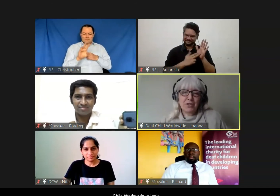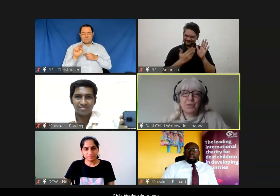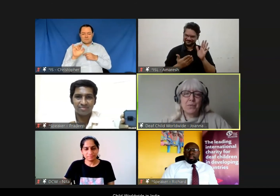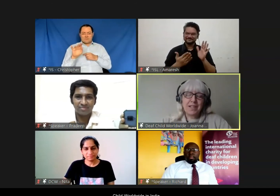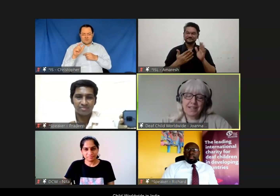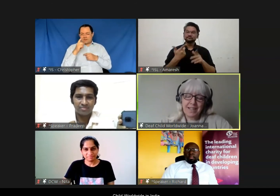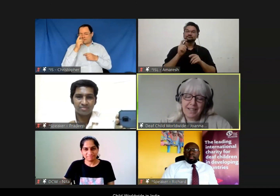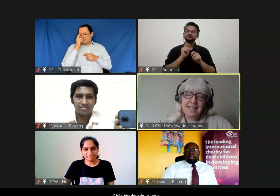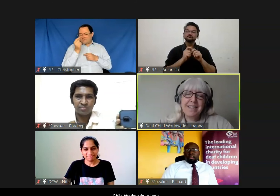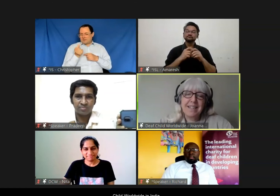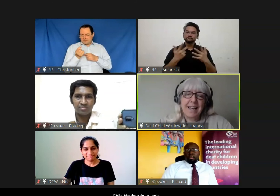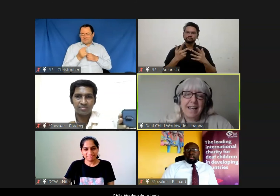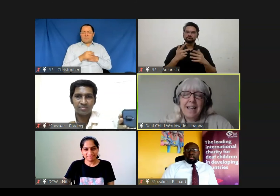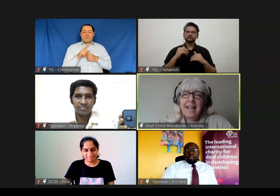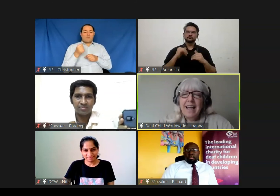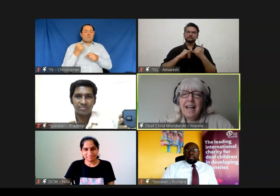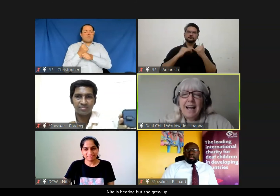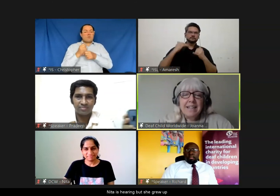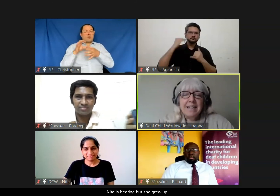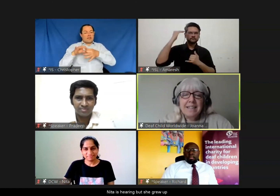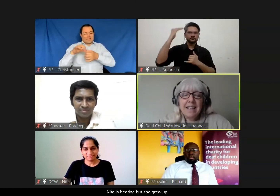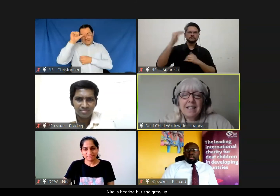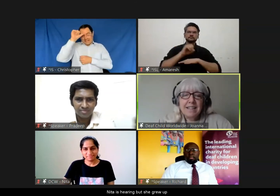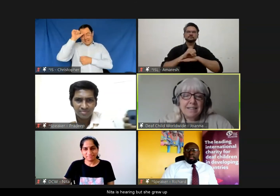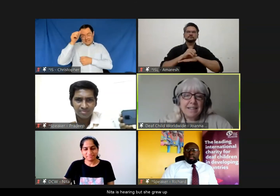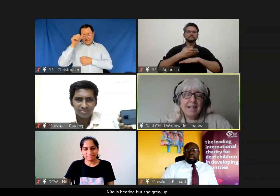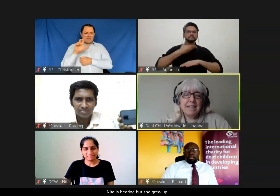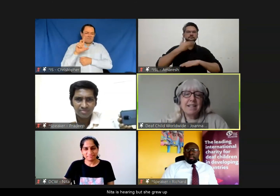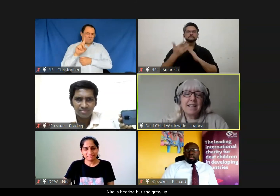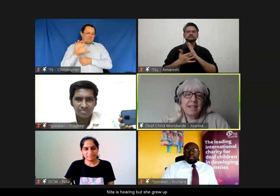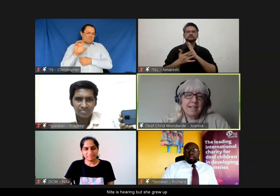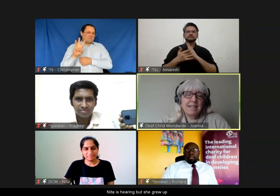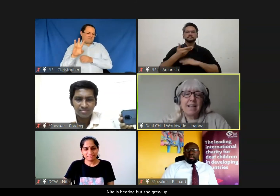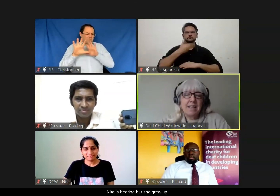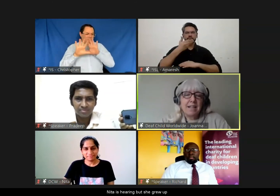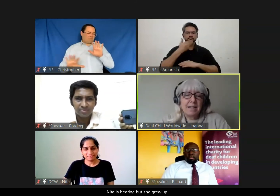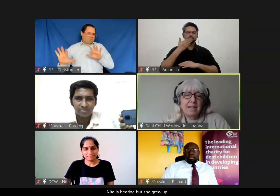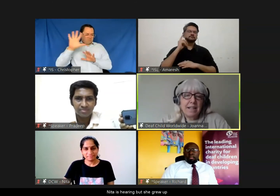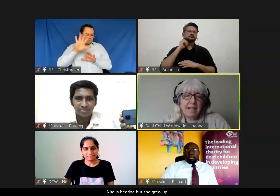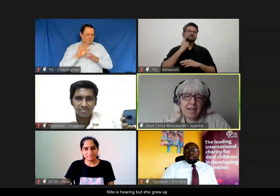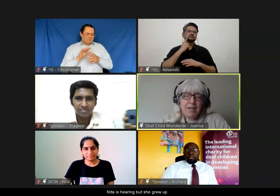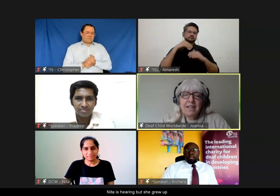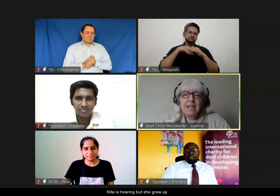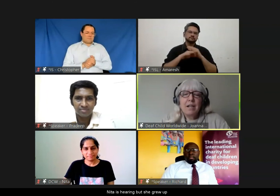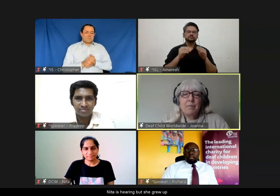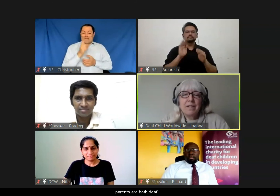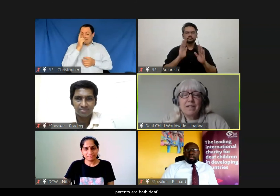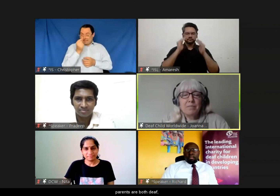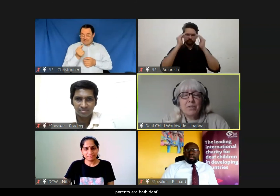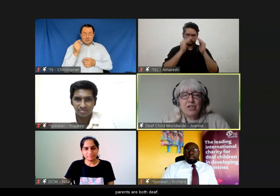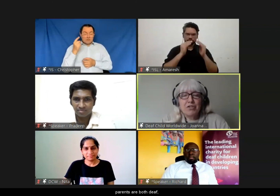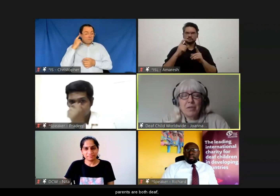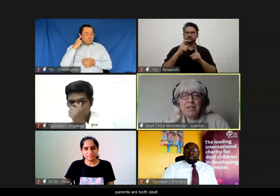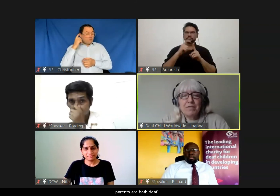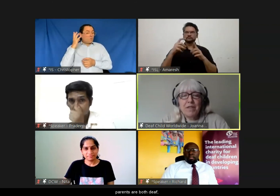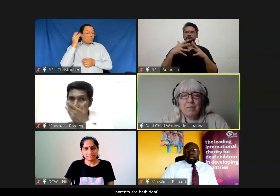Child Worldwide in India. And Nita is hearing, but